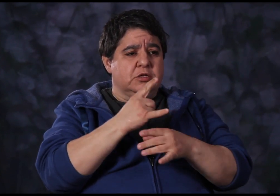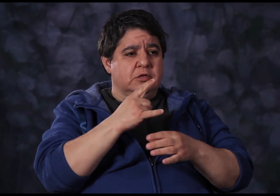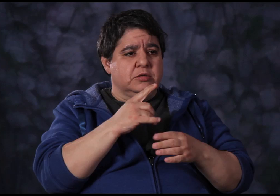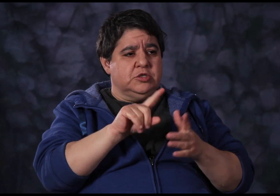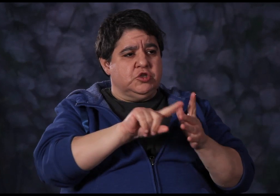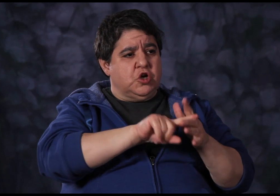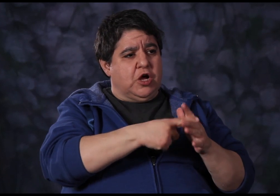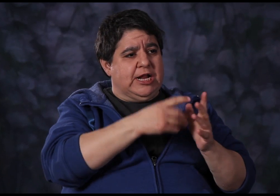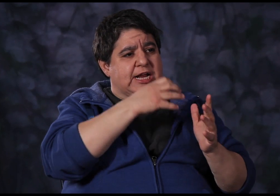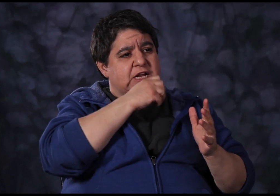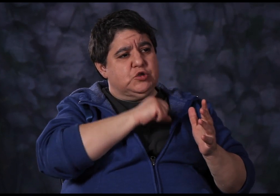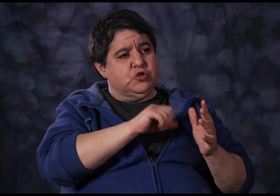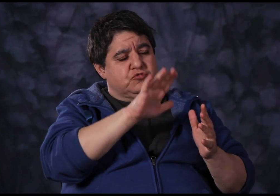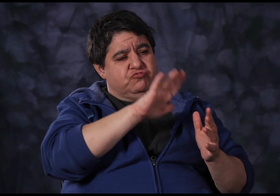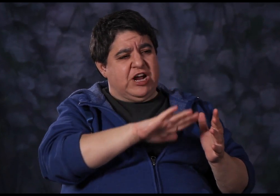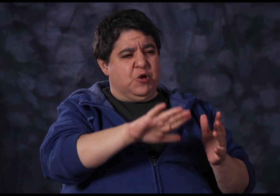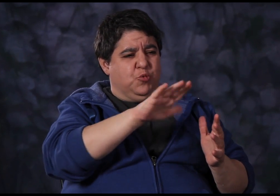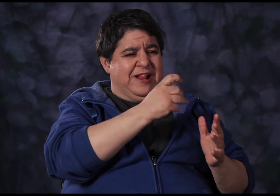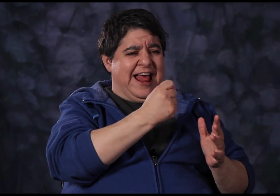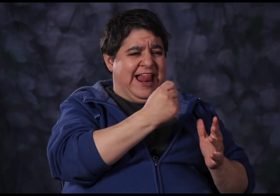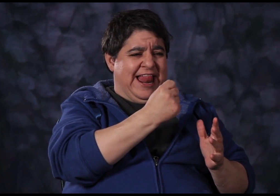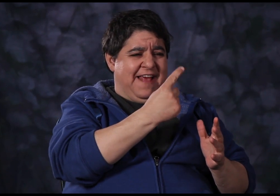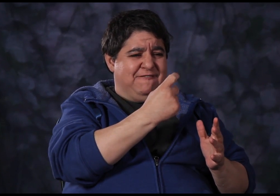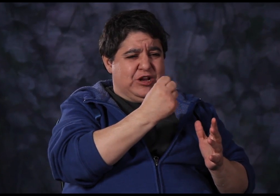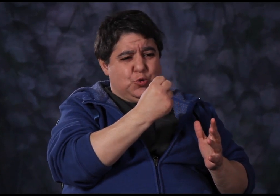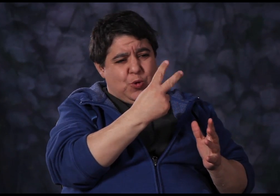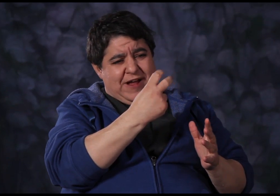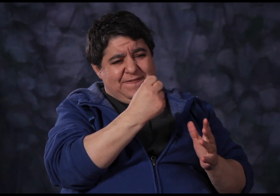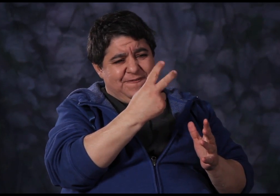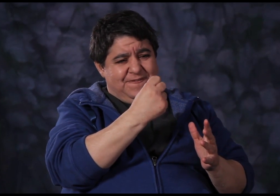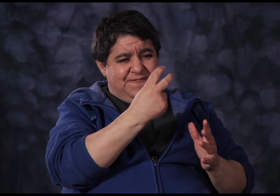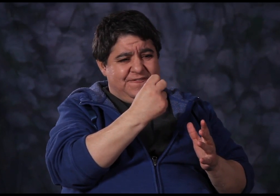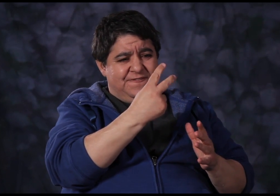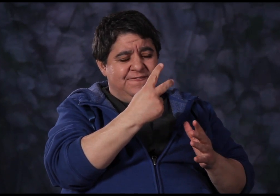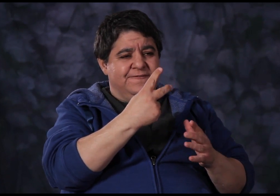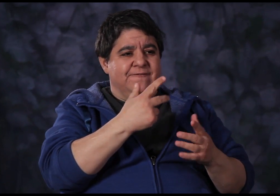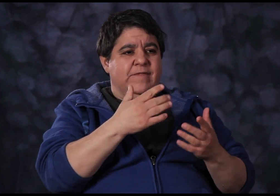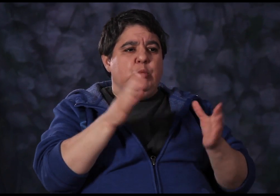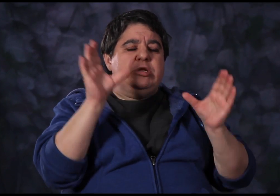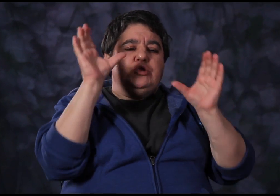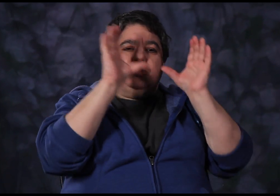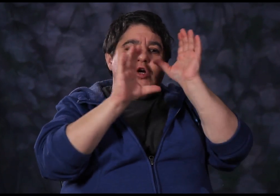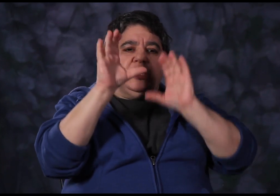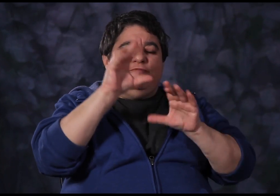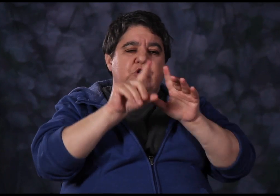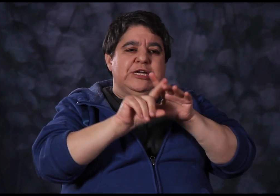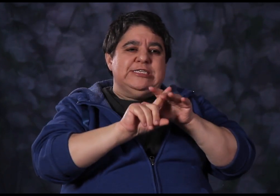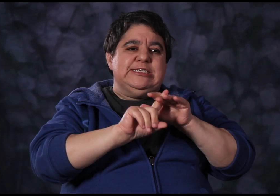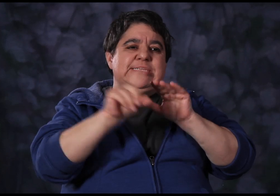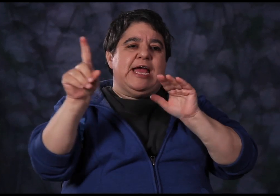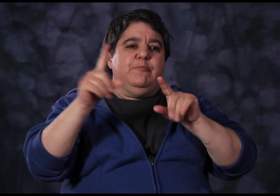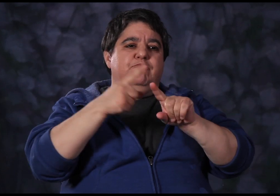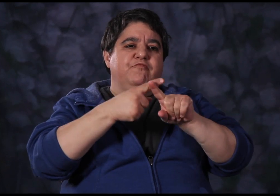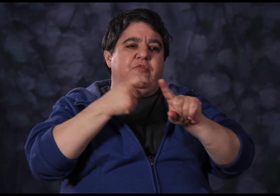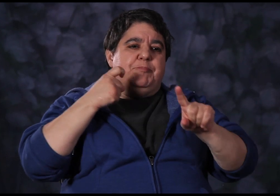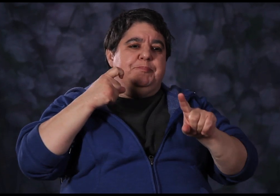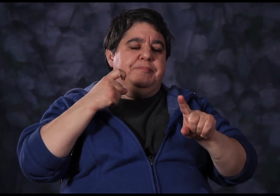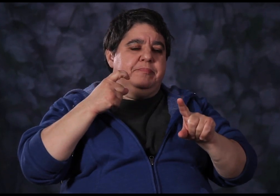In looking back, I was around 11 or 12 when I started getting involved in drugs and alcohol. I was looking